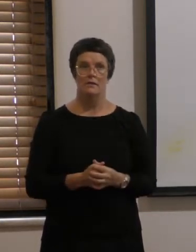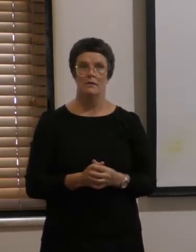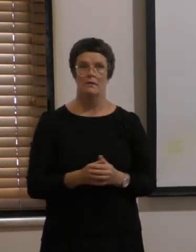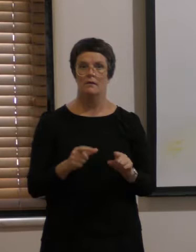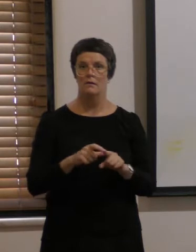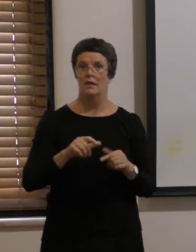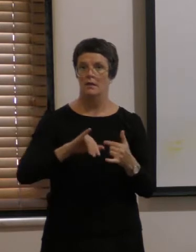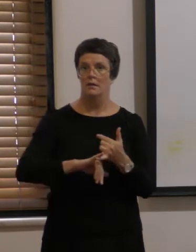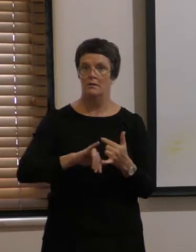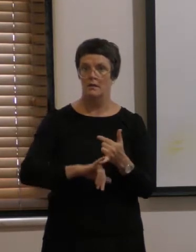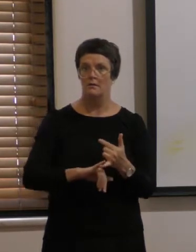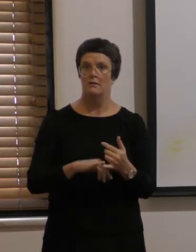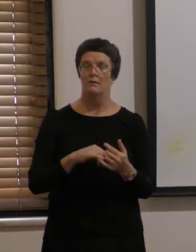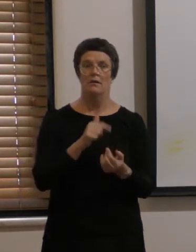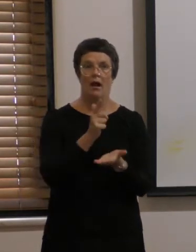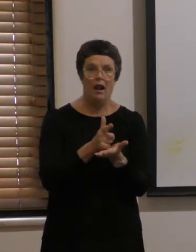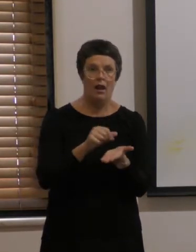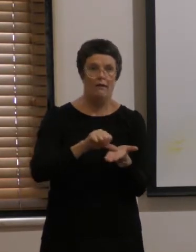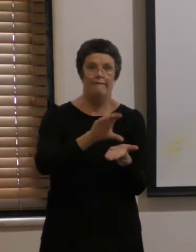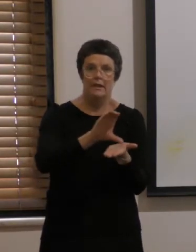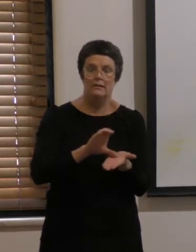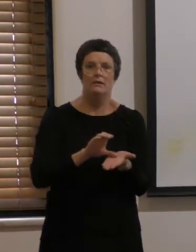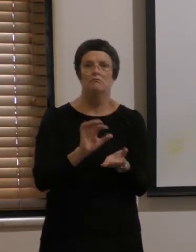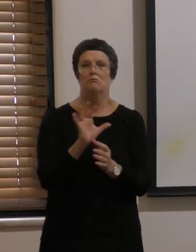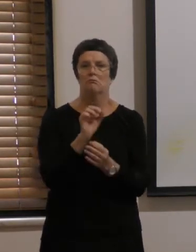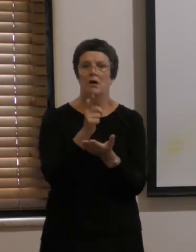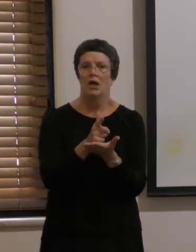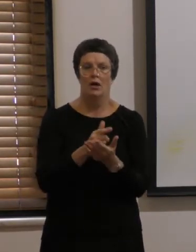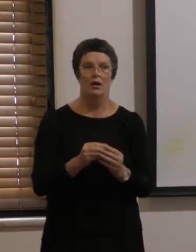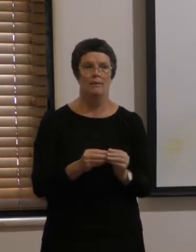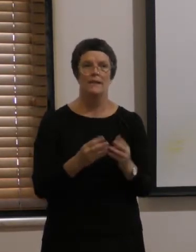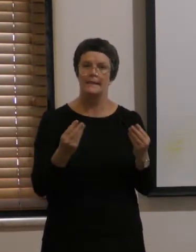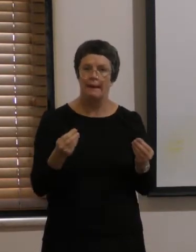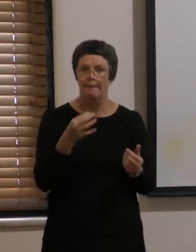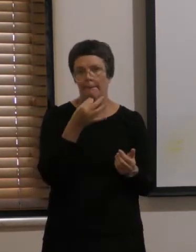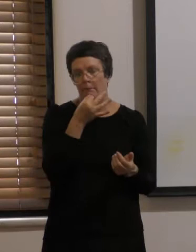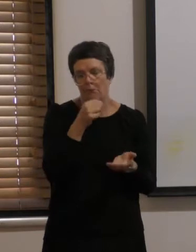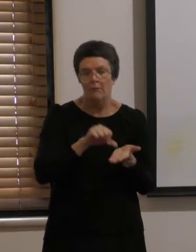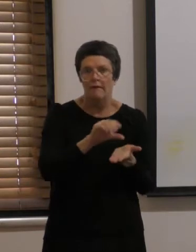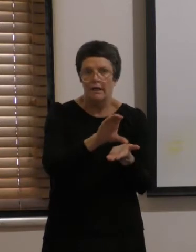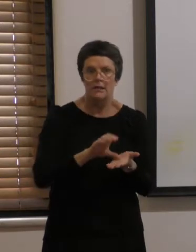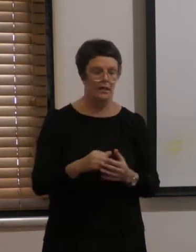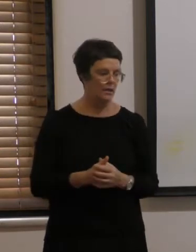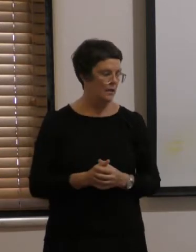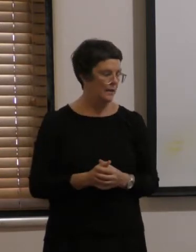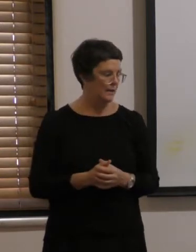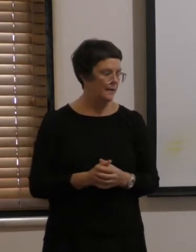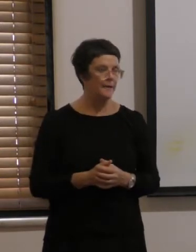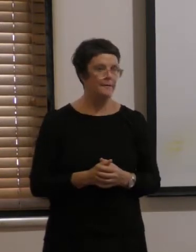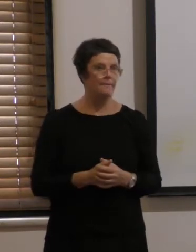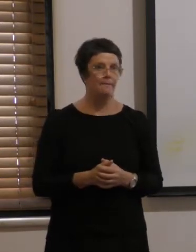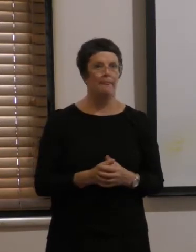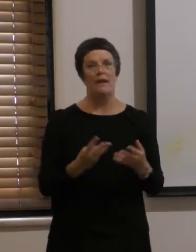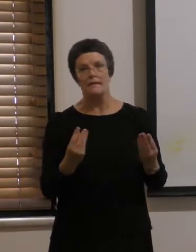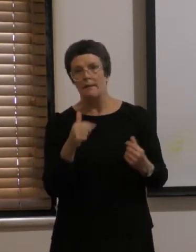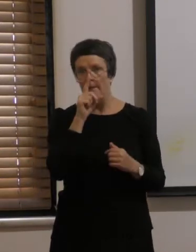We don't get a lot of funding, but we get some funding. I was hesitating then because I was going to say some people say you compromise because you're government